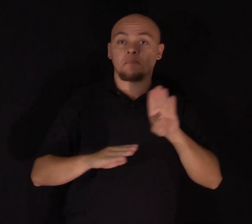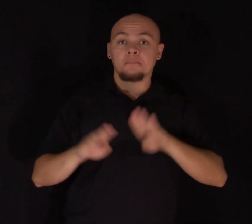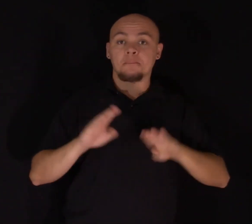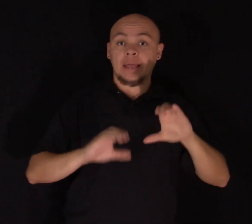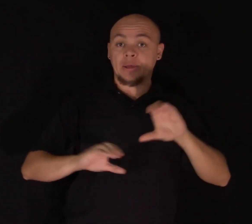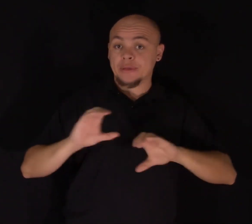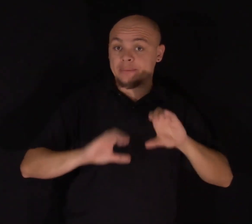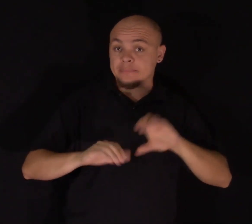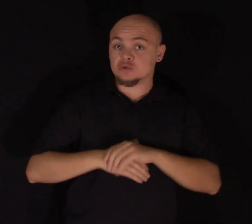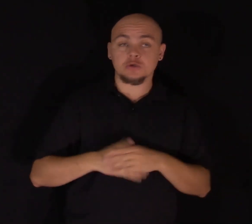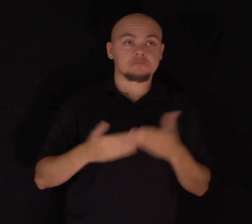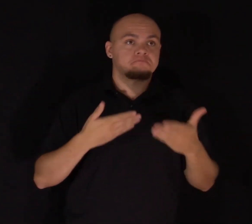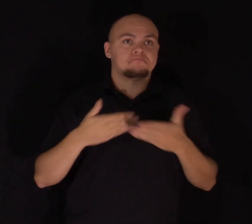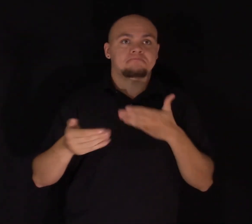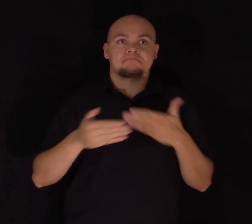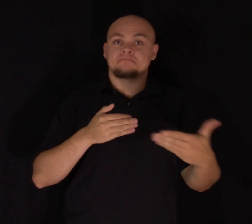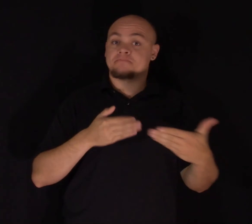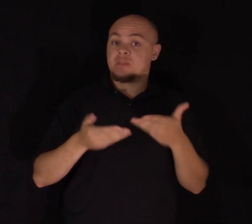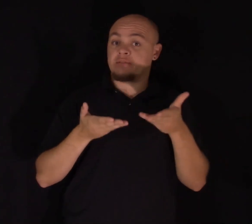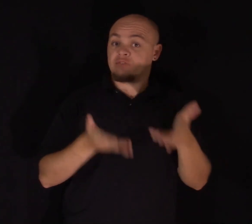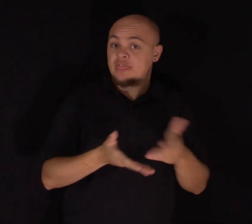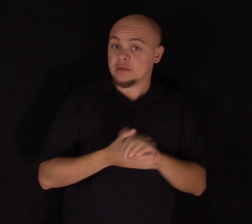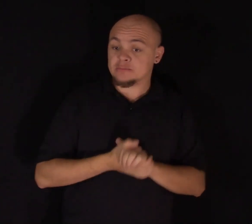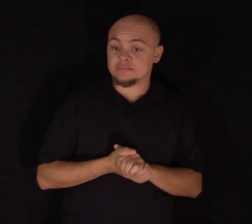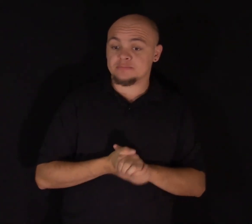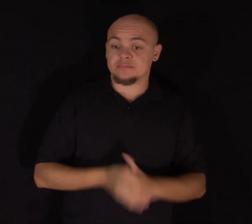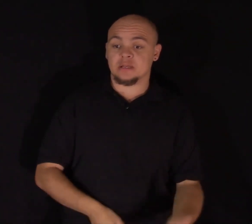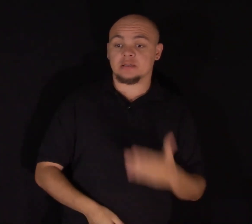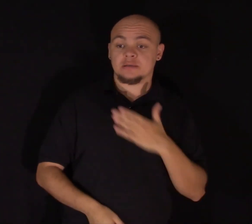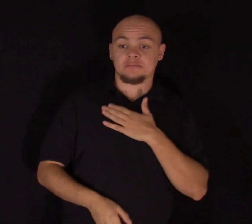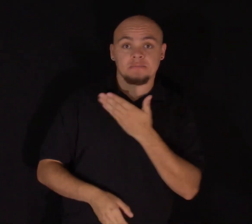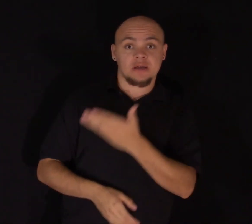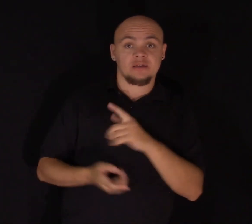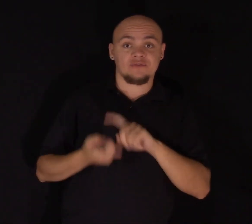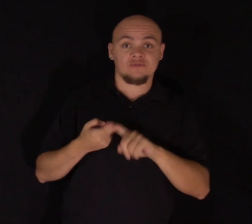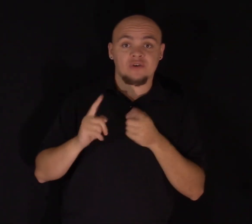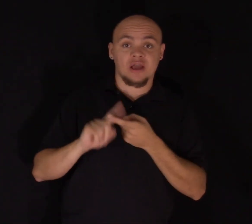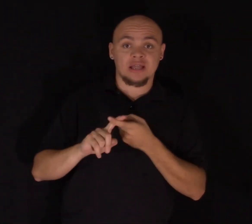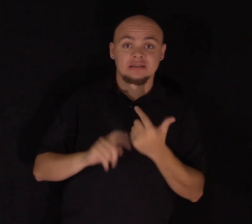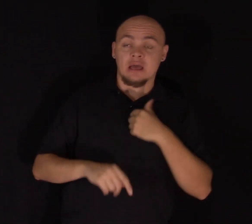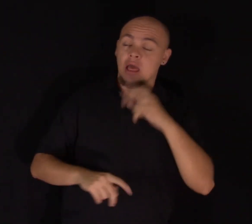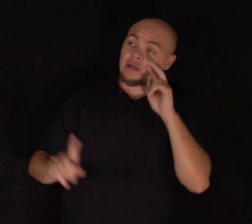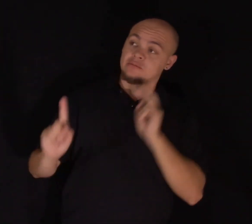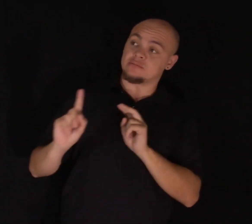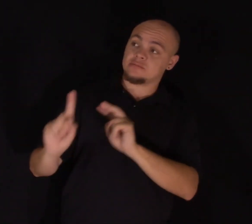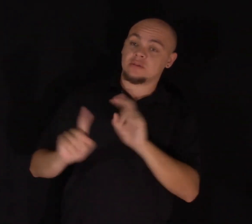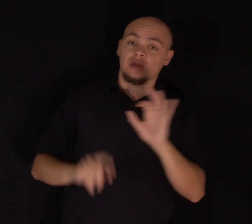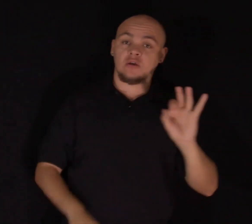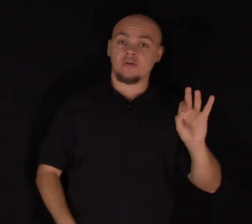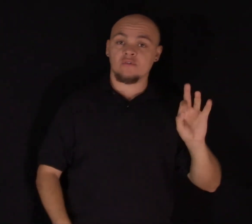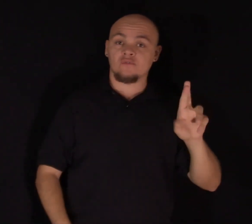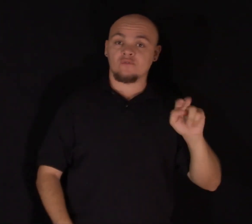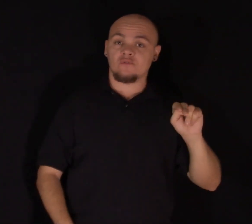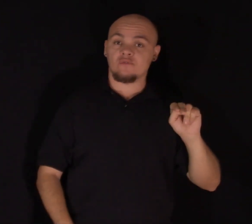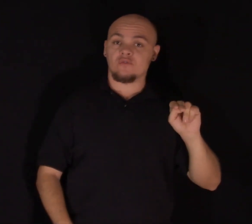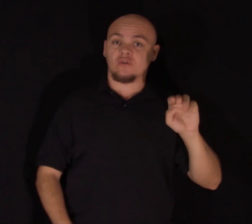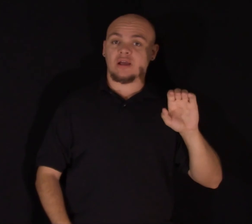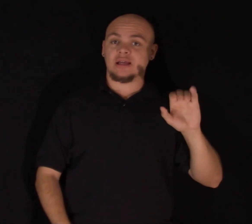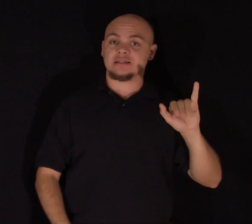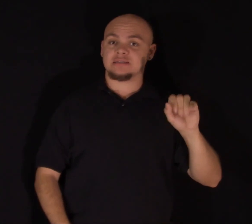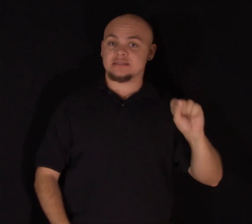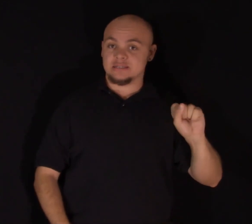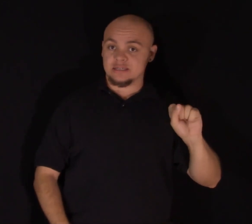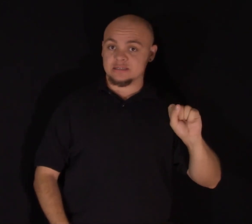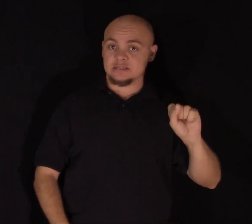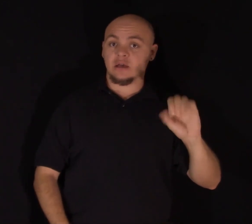anything. And this is a friend of mine who I look up to, Francis Collins, the director of the